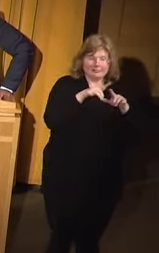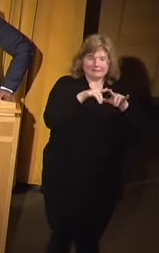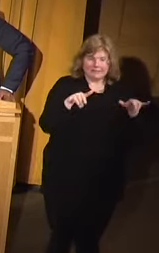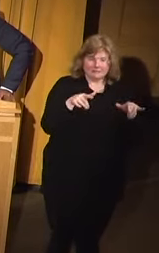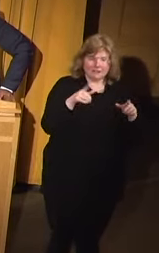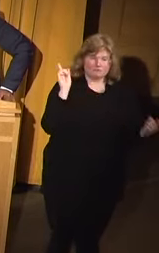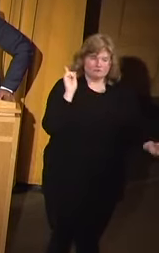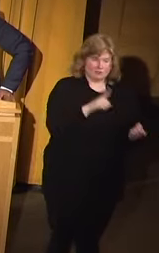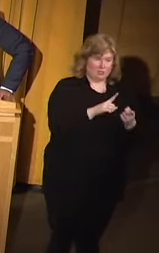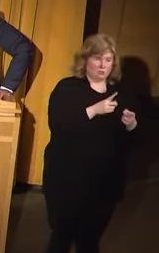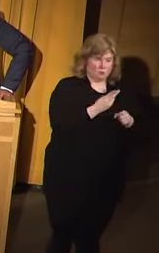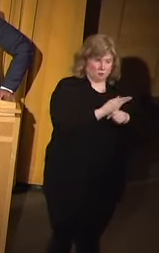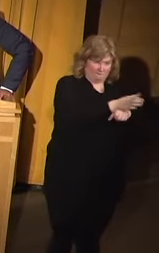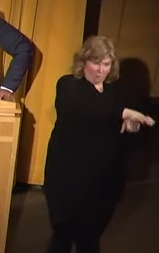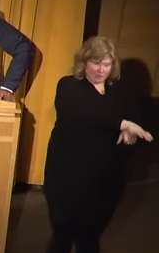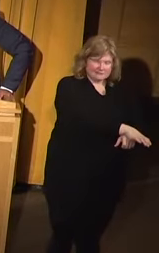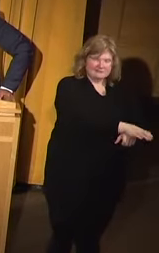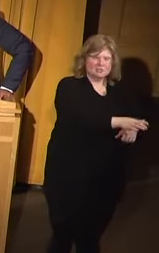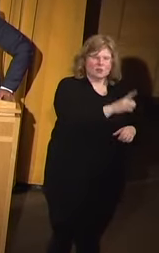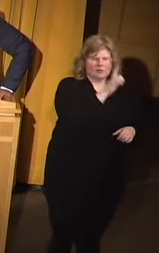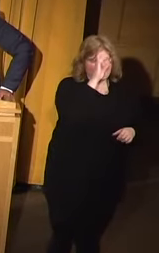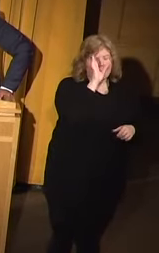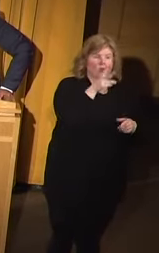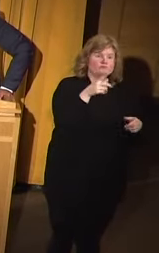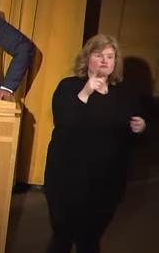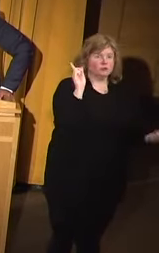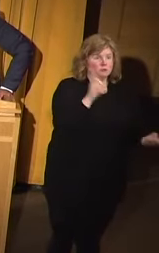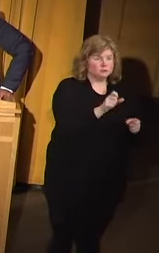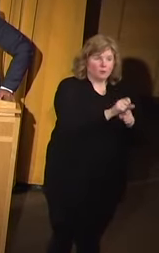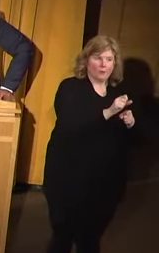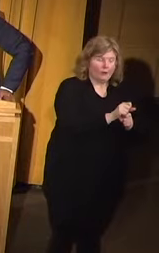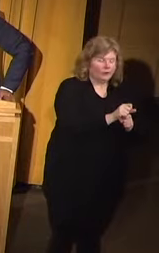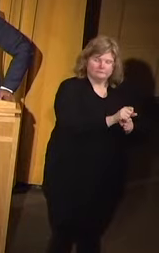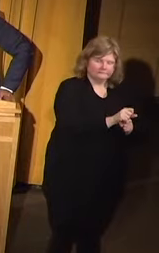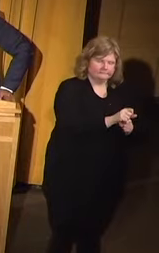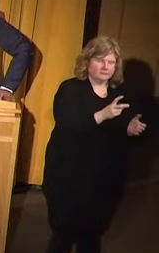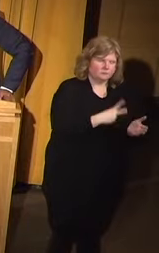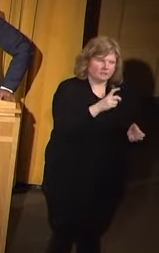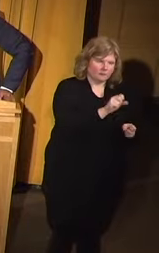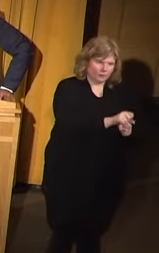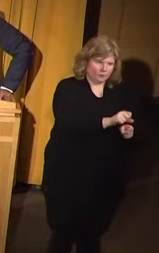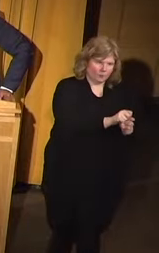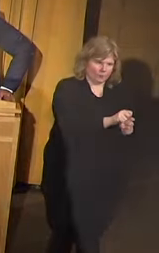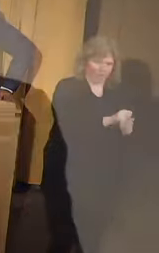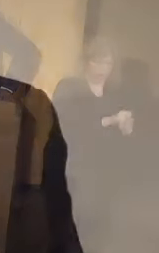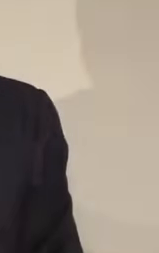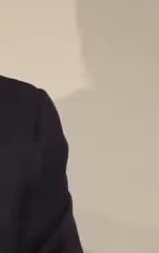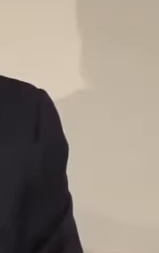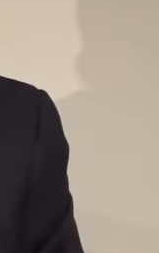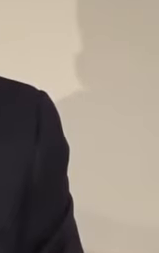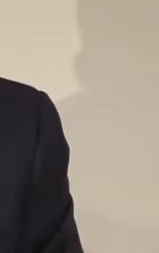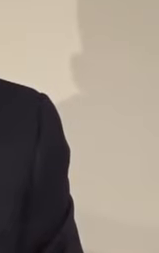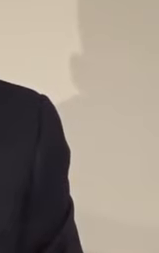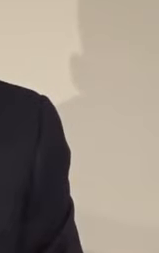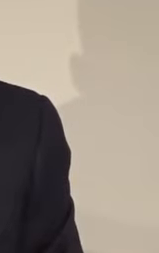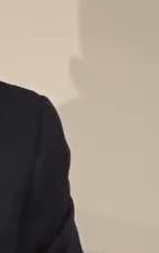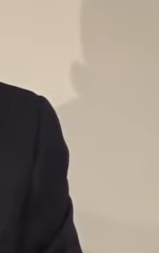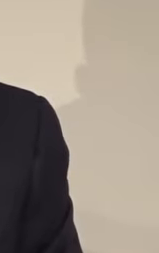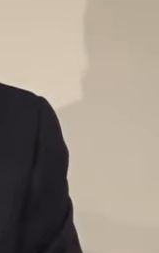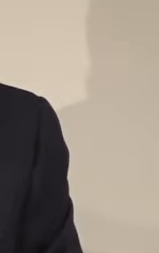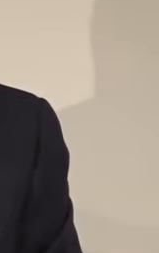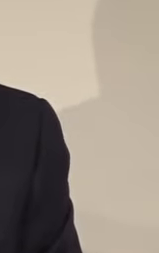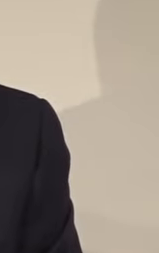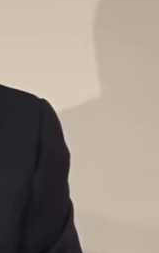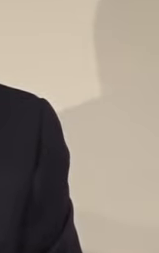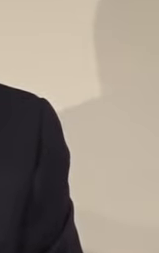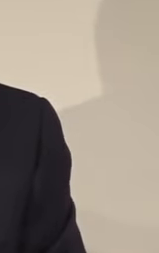use of force in half, you would think we cut the work in half. We didn't. We doubled the work, and we had the lowest murder rate and violent crime rate in